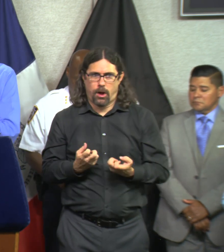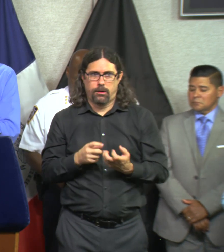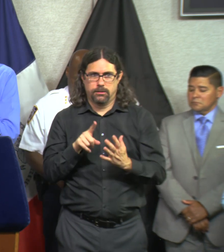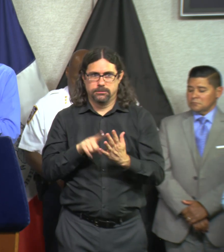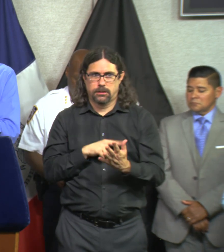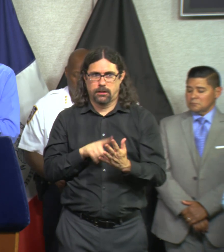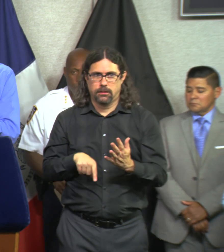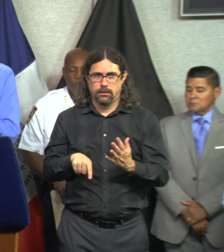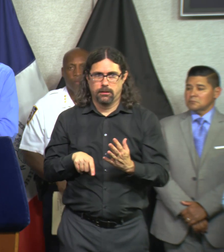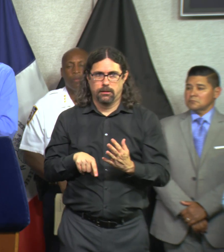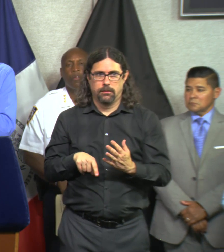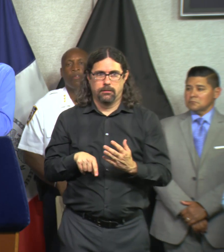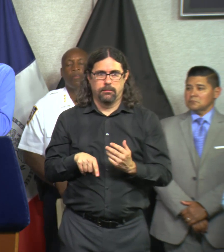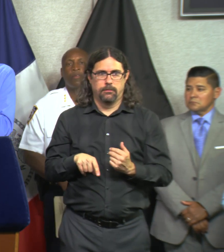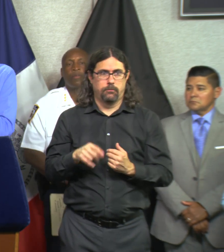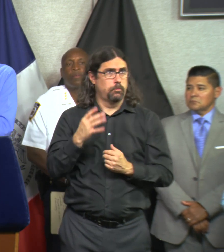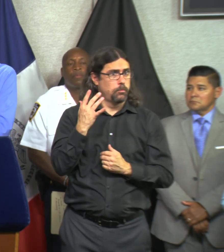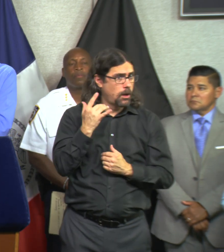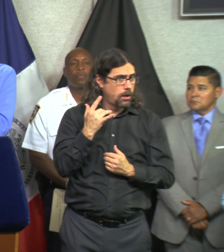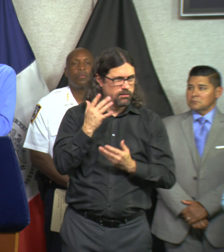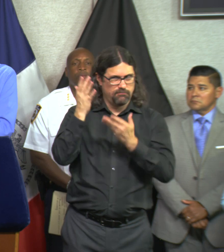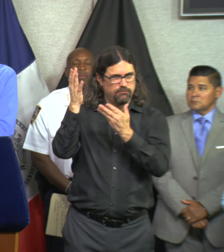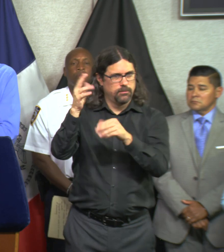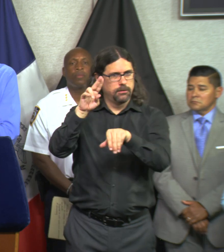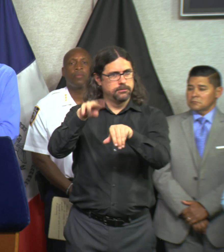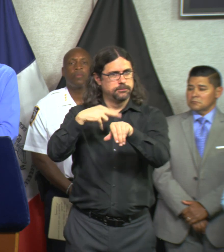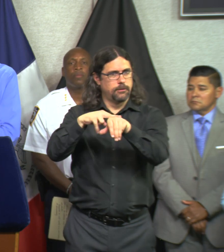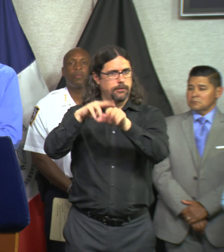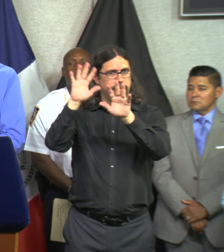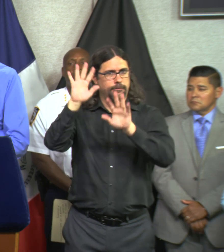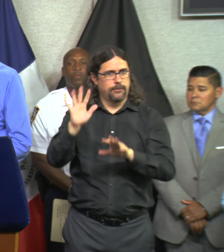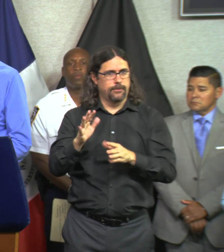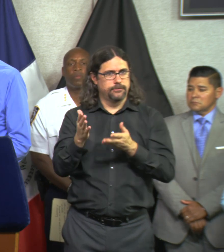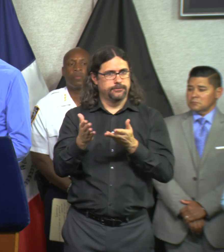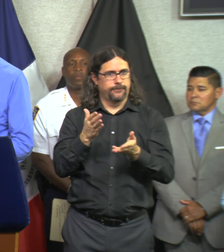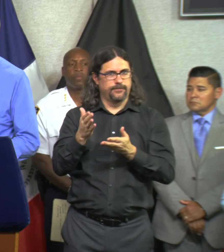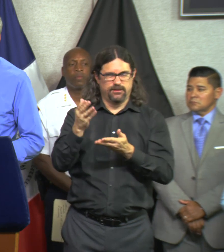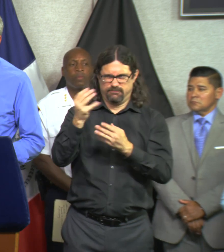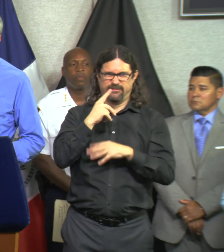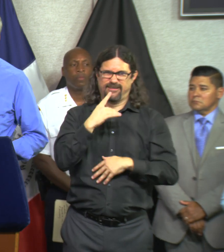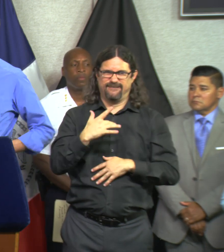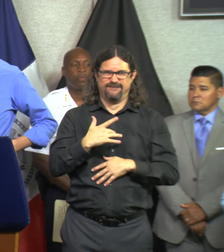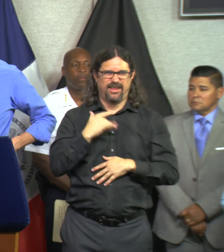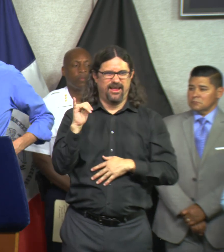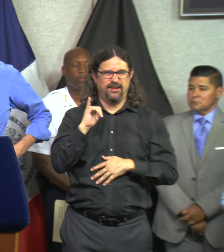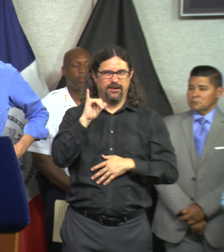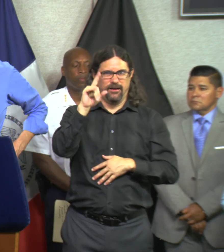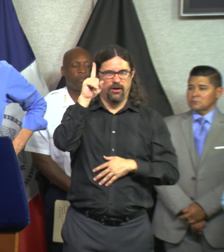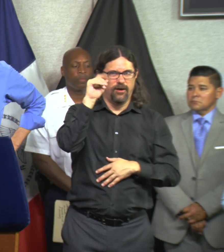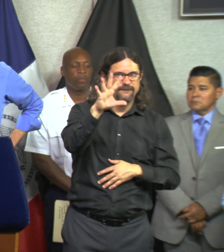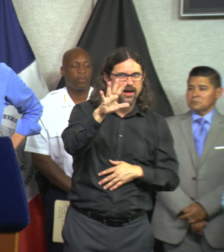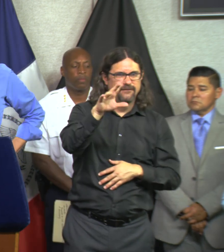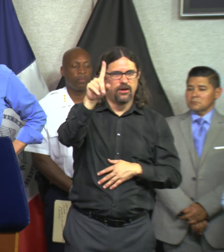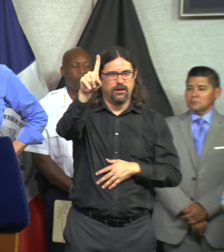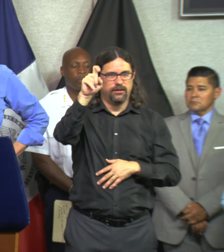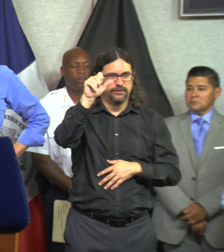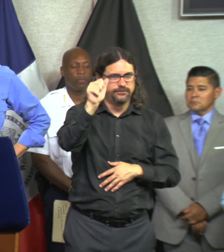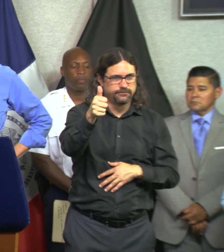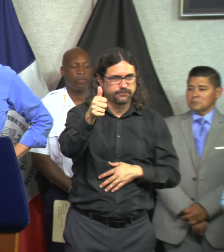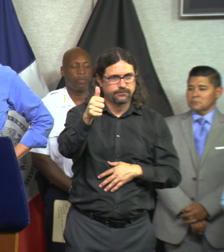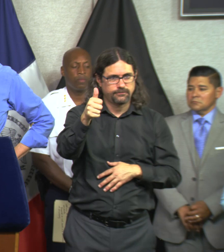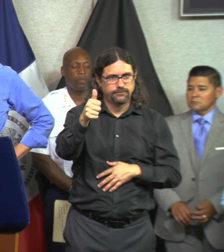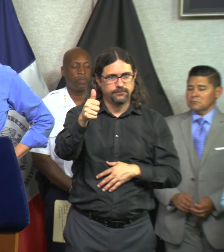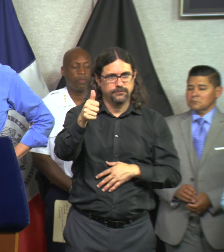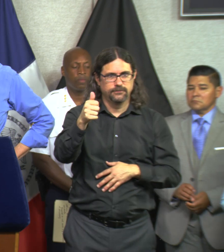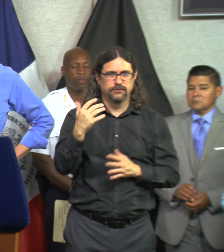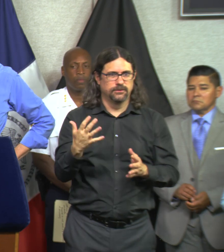reports from the National Weather Service putting us at 110 and greater on that heat index. 105 is the trigger. We're saying we're done here. This thing